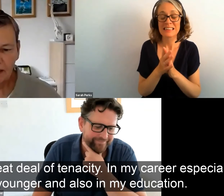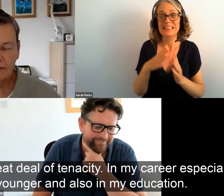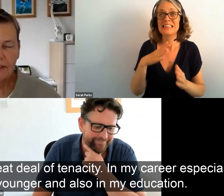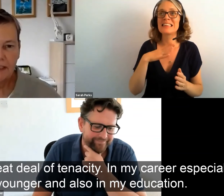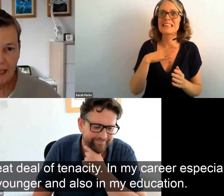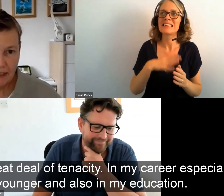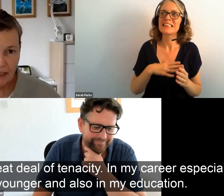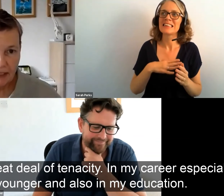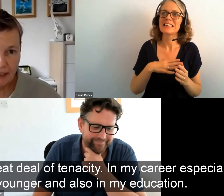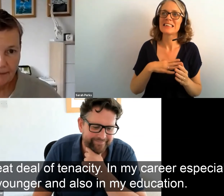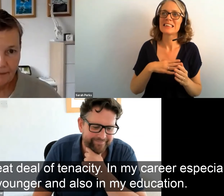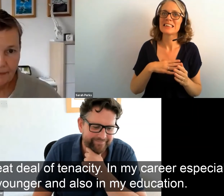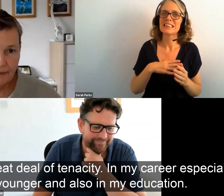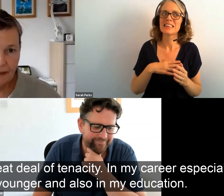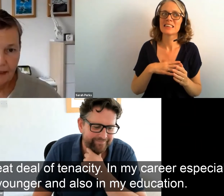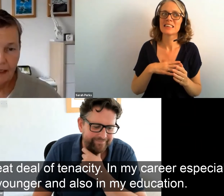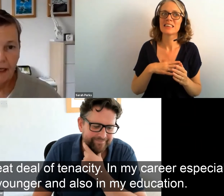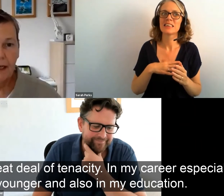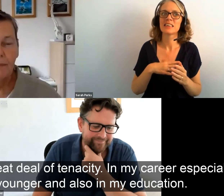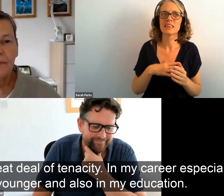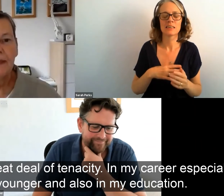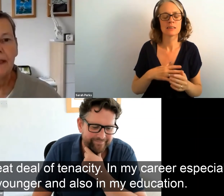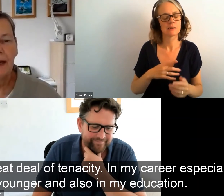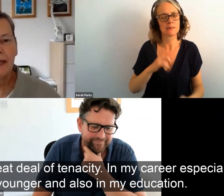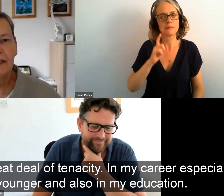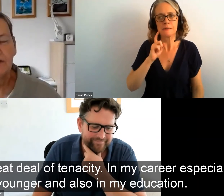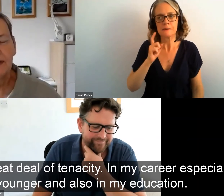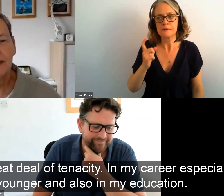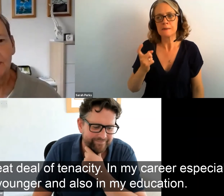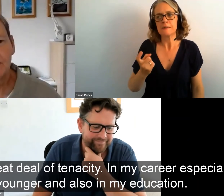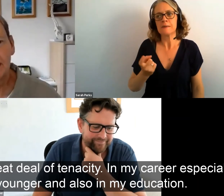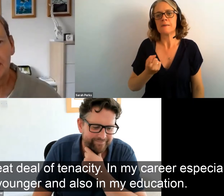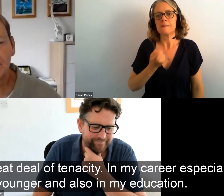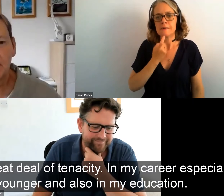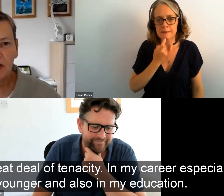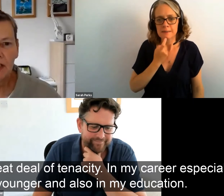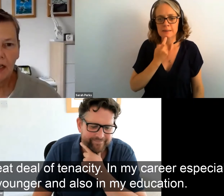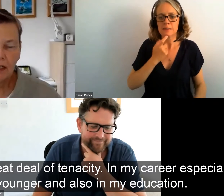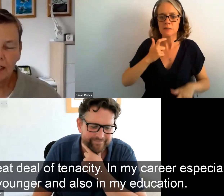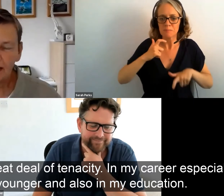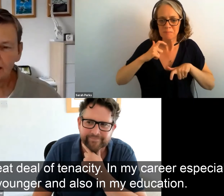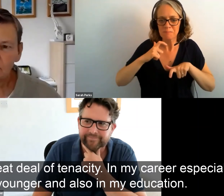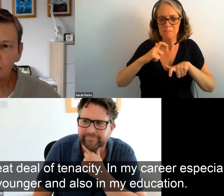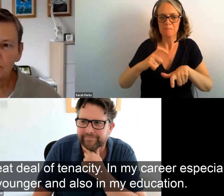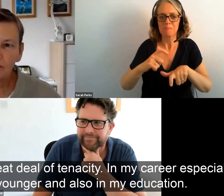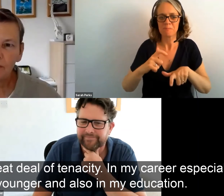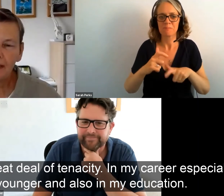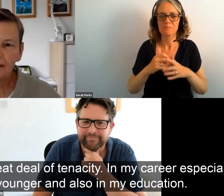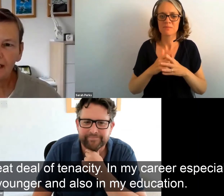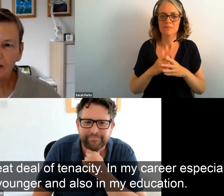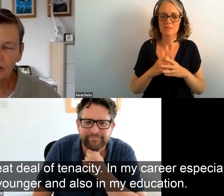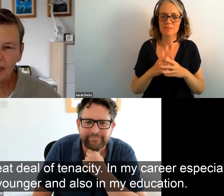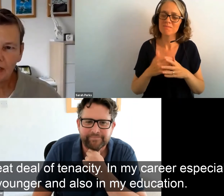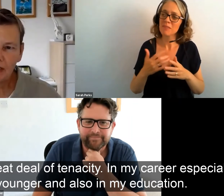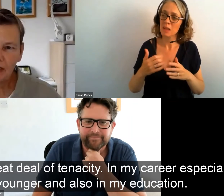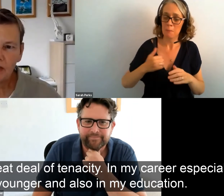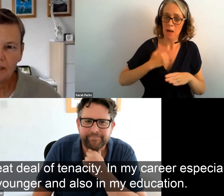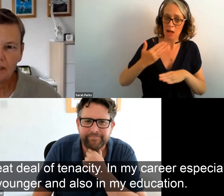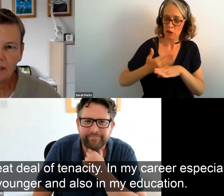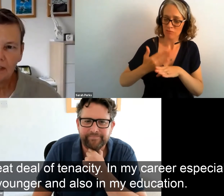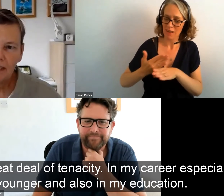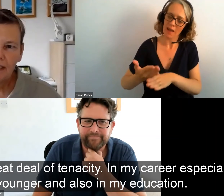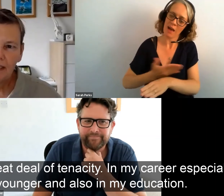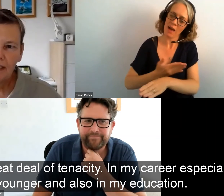requires a great deal of tenacity. In my career, particularly younger and also in